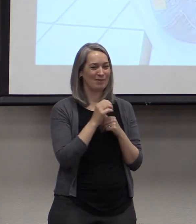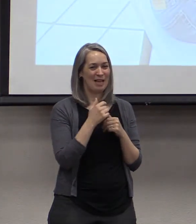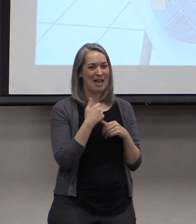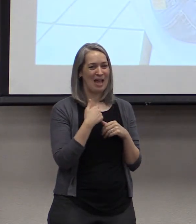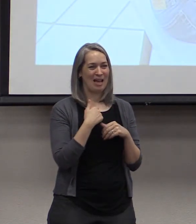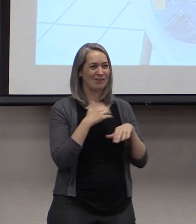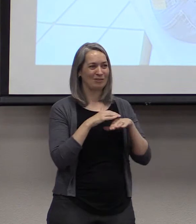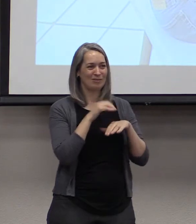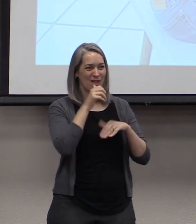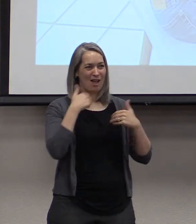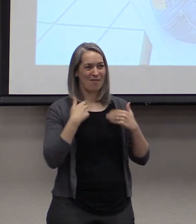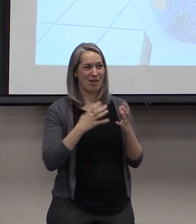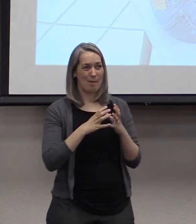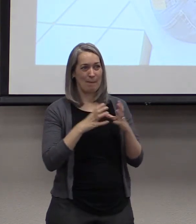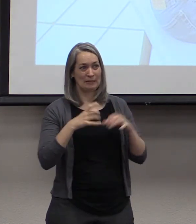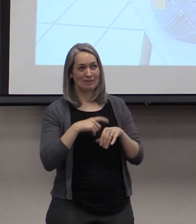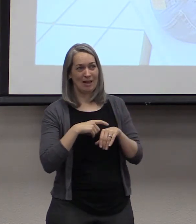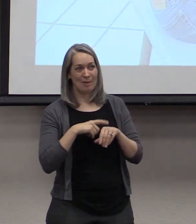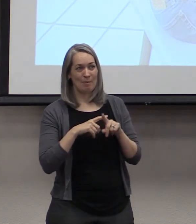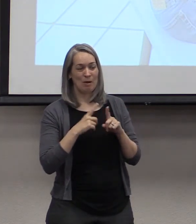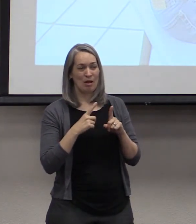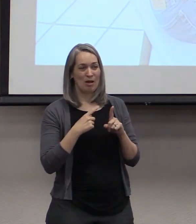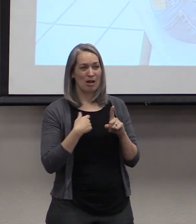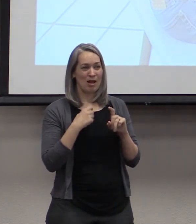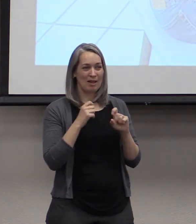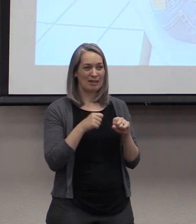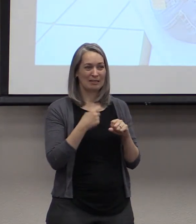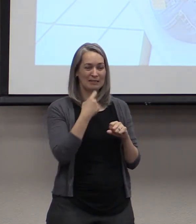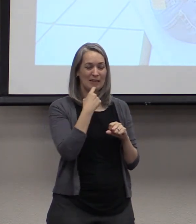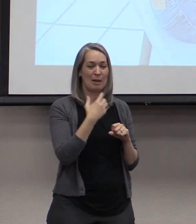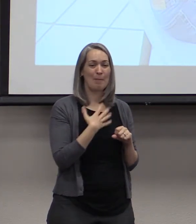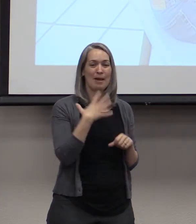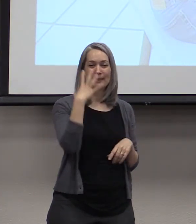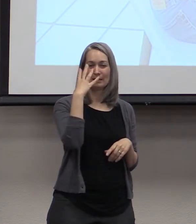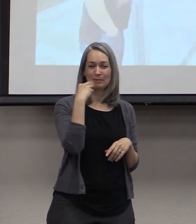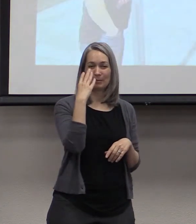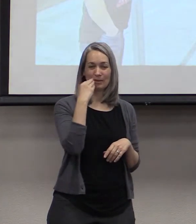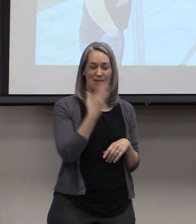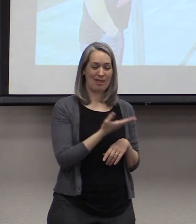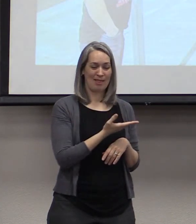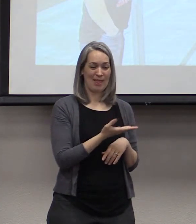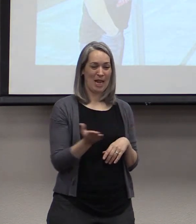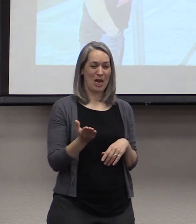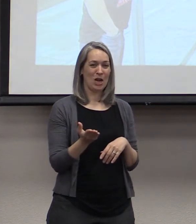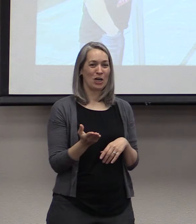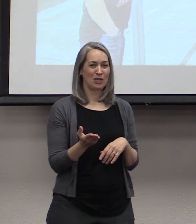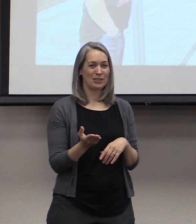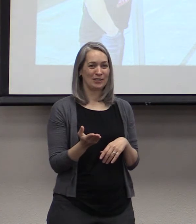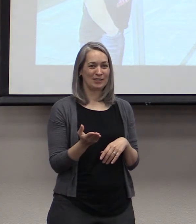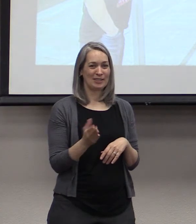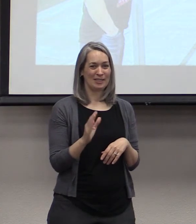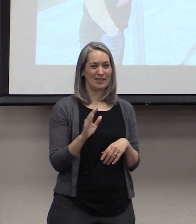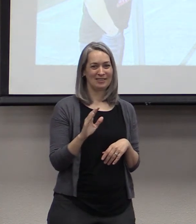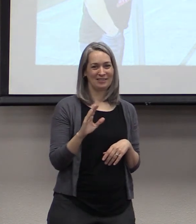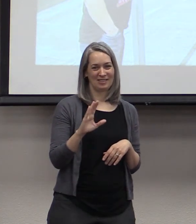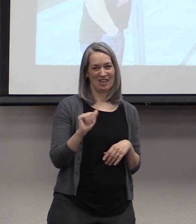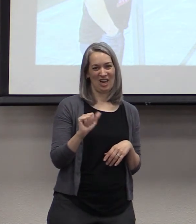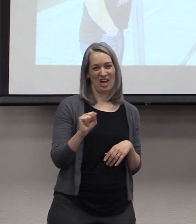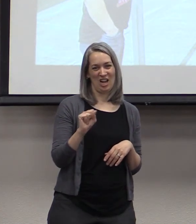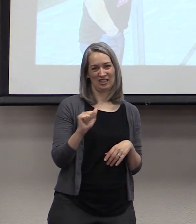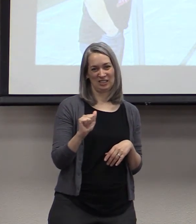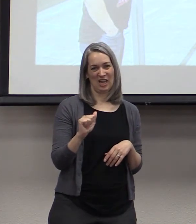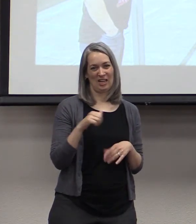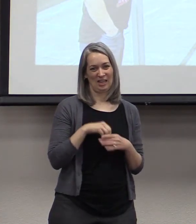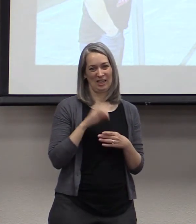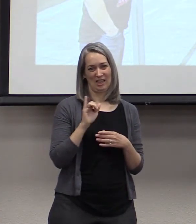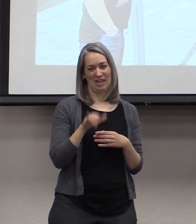much time. Really, I can just overall say that my experience down there in Anahuac and at Casa was truly a blessing.